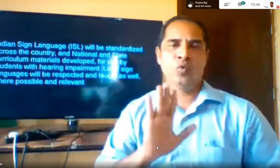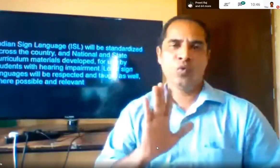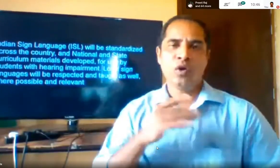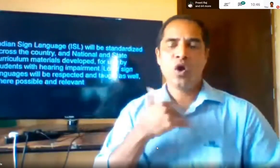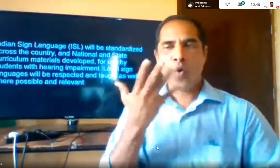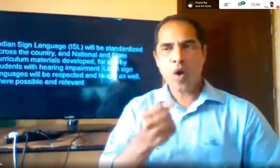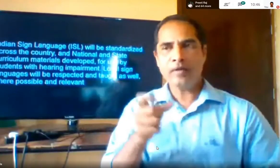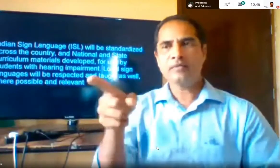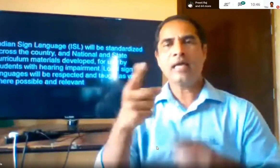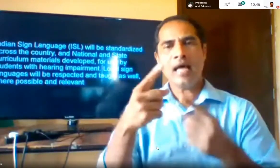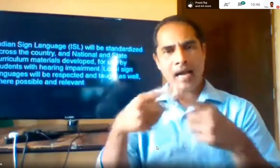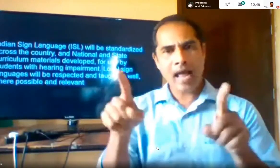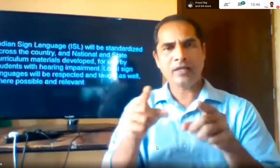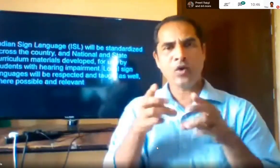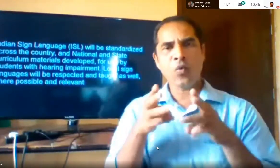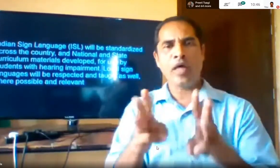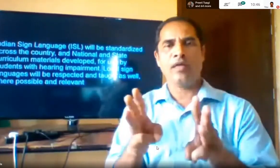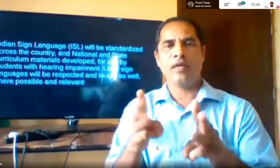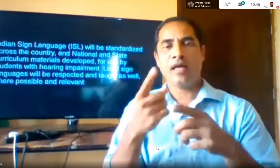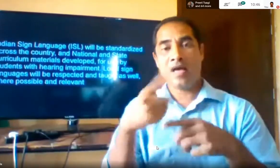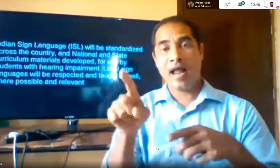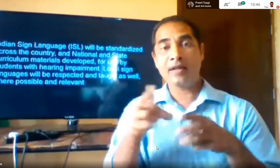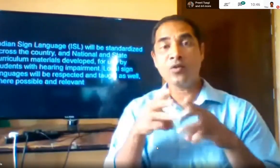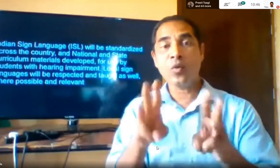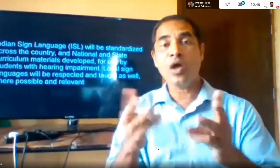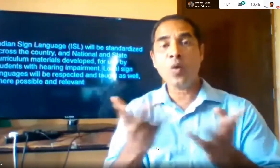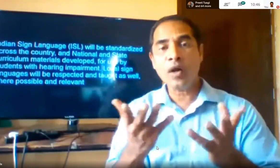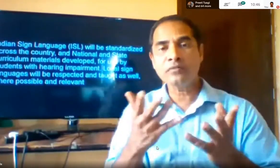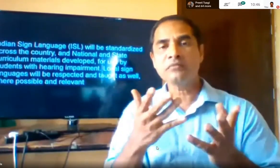So few people are deviating from that, I don't know.